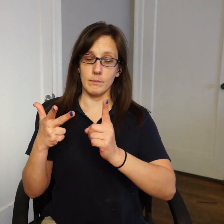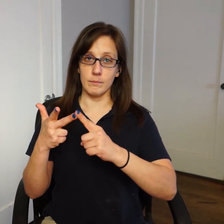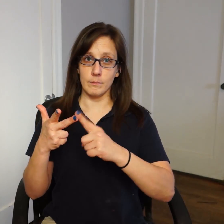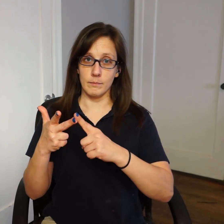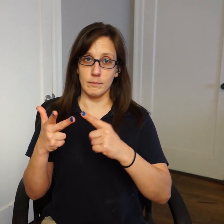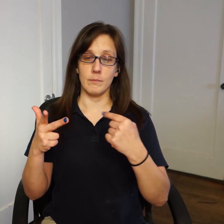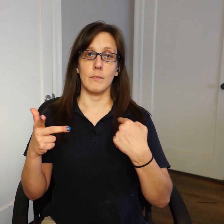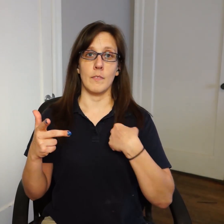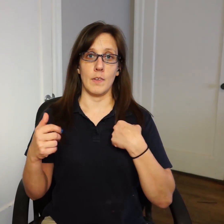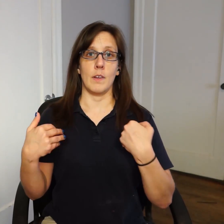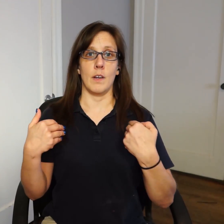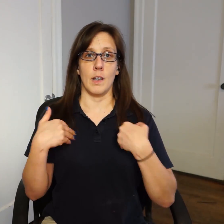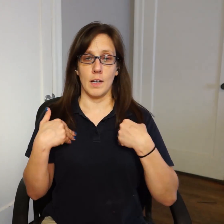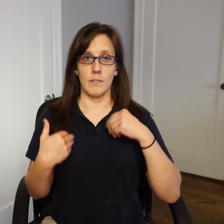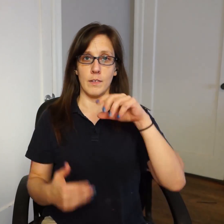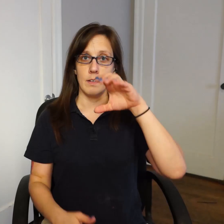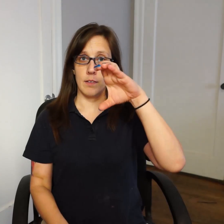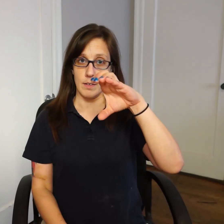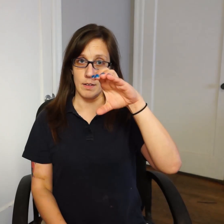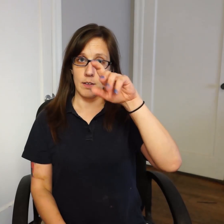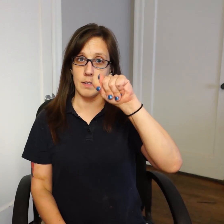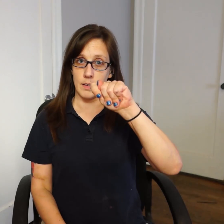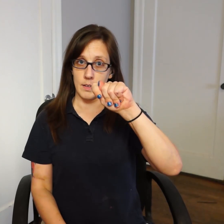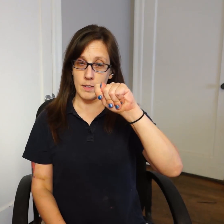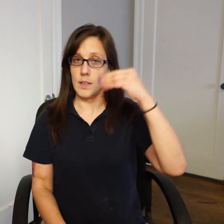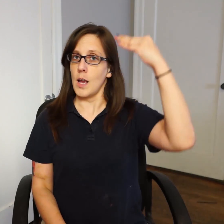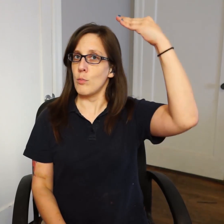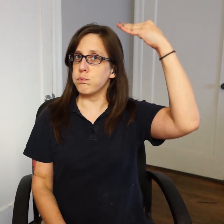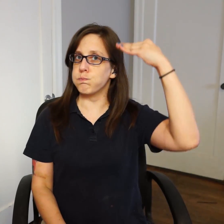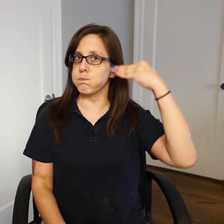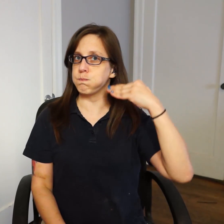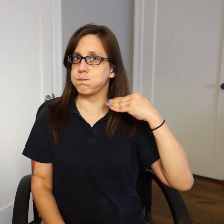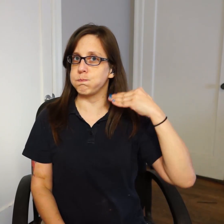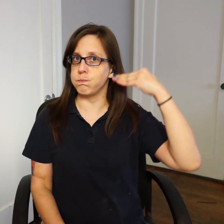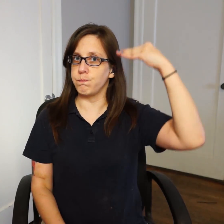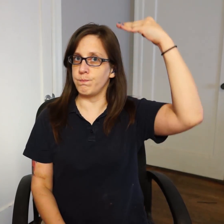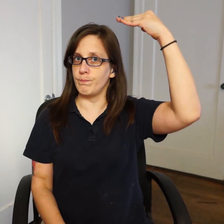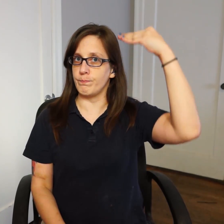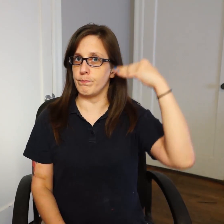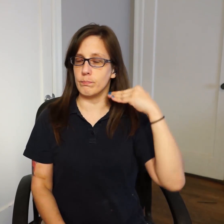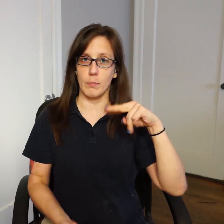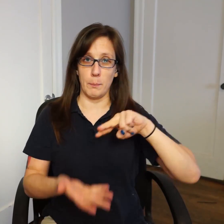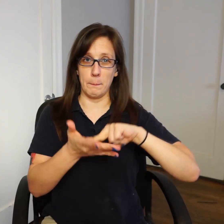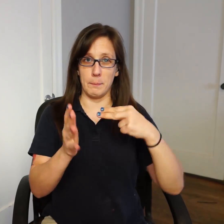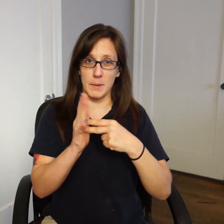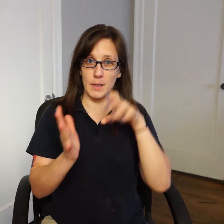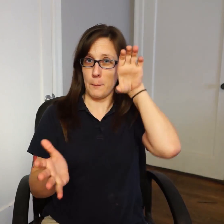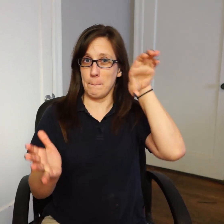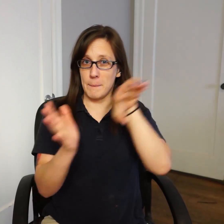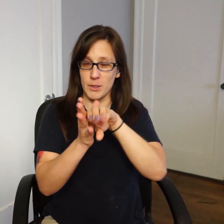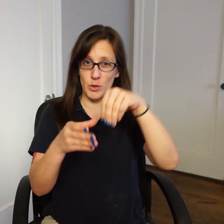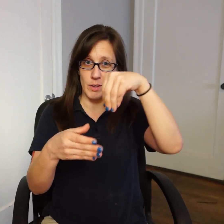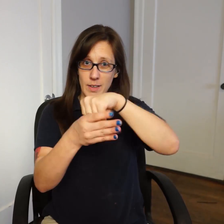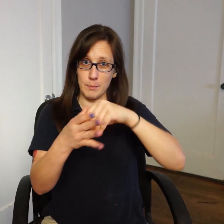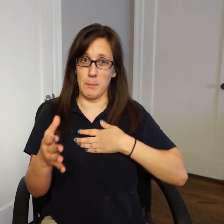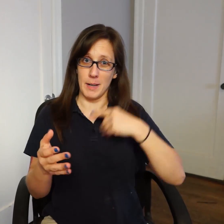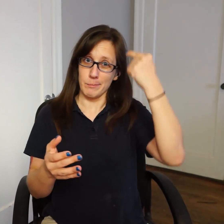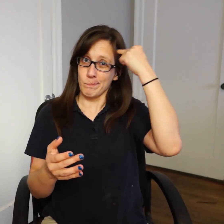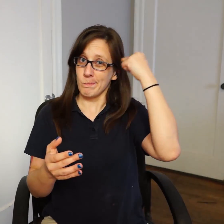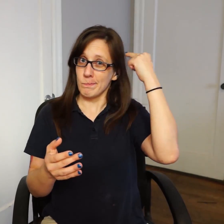The third thing I need to do is get a CT scan so that they can look at the bones inside my